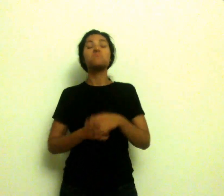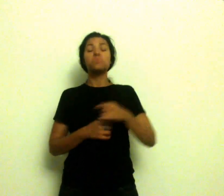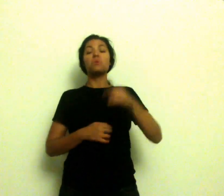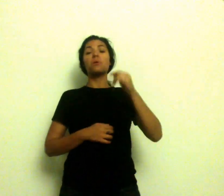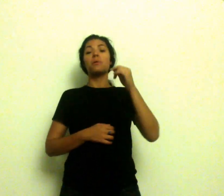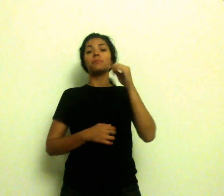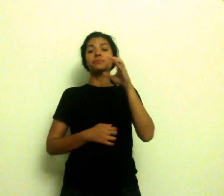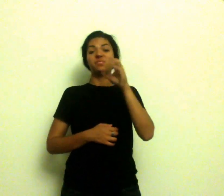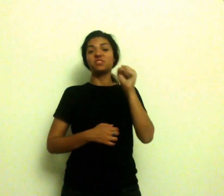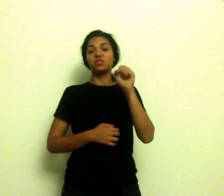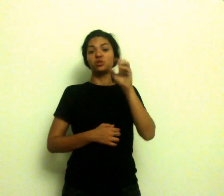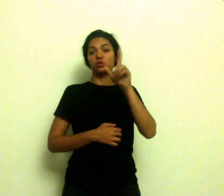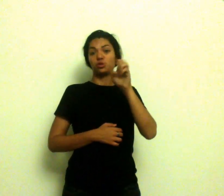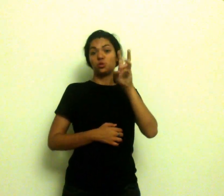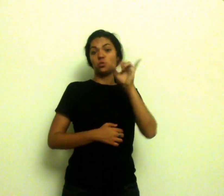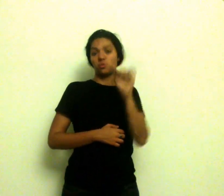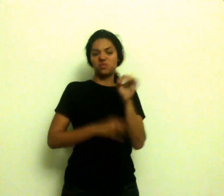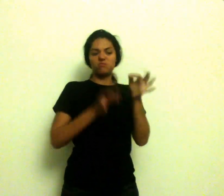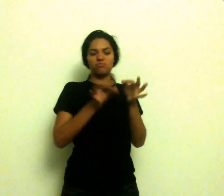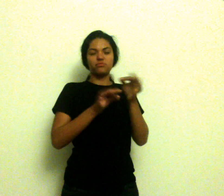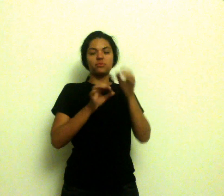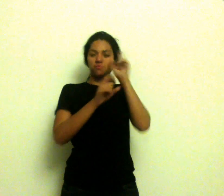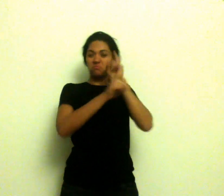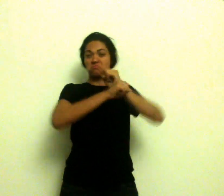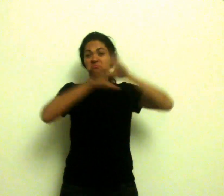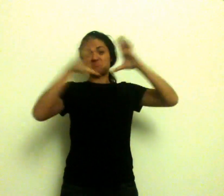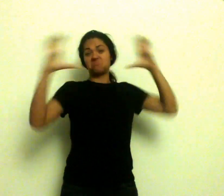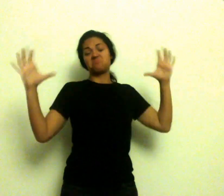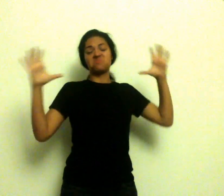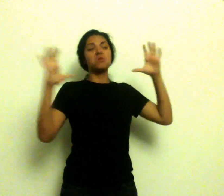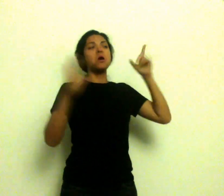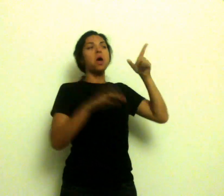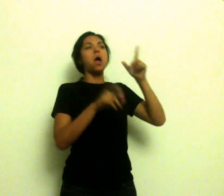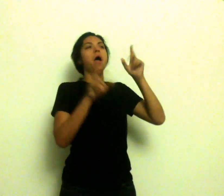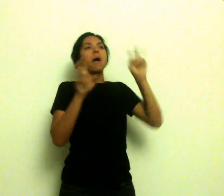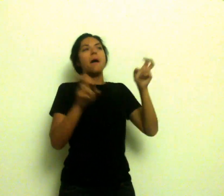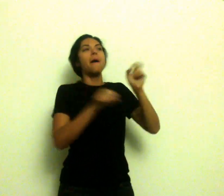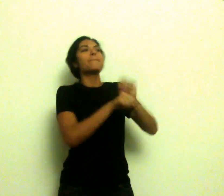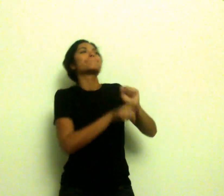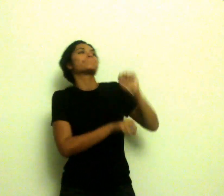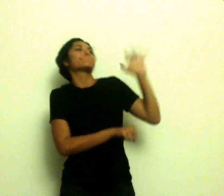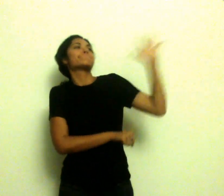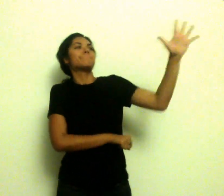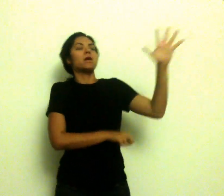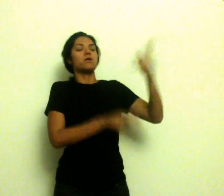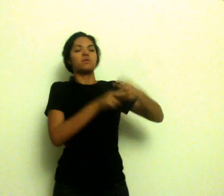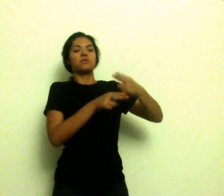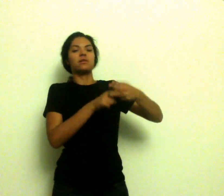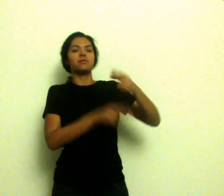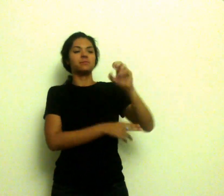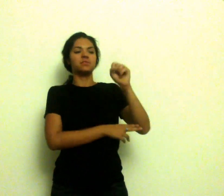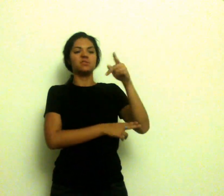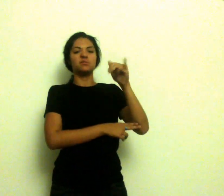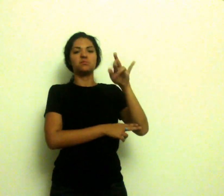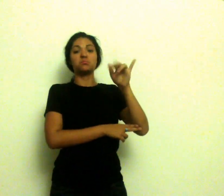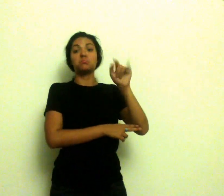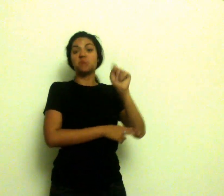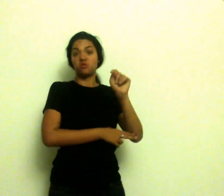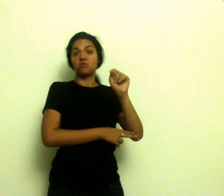the Age. His description is fascinating. He describes he who guards this framework